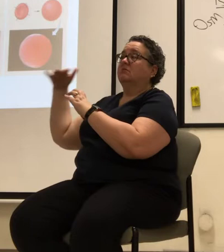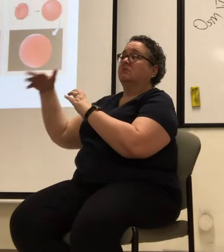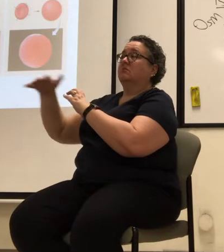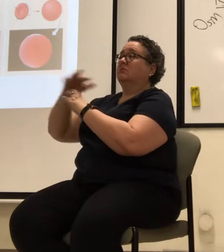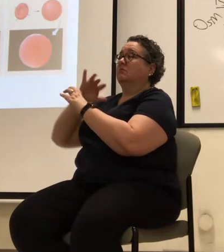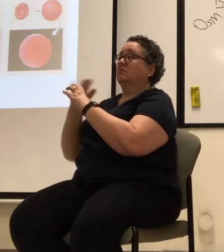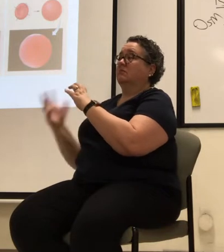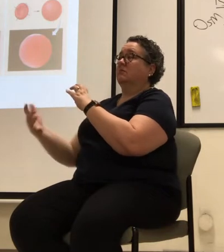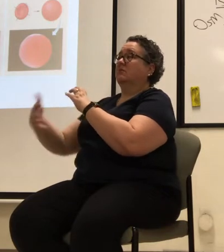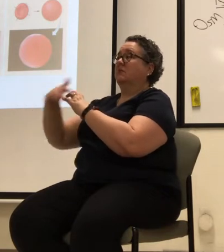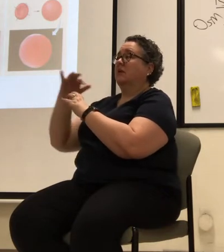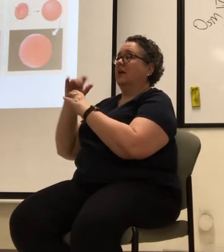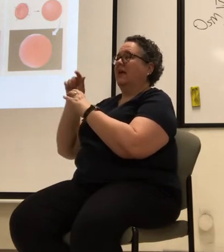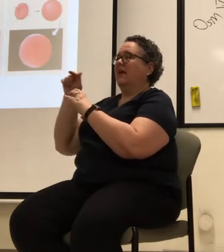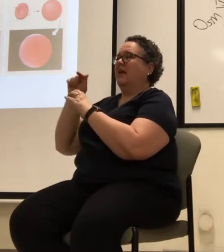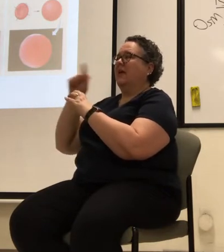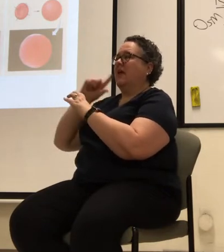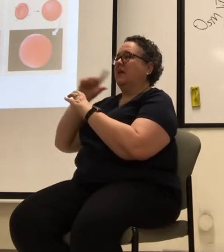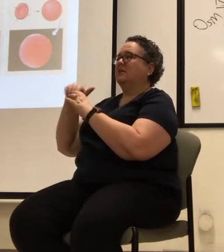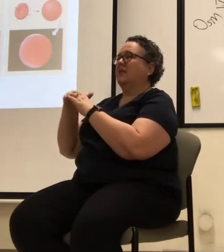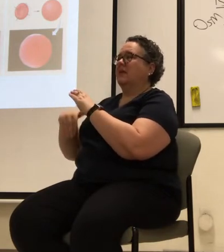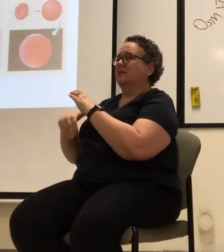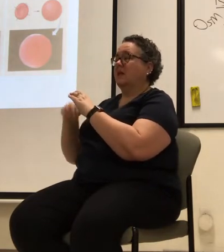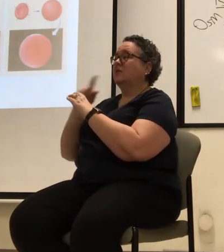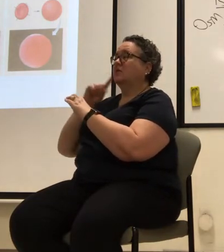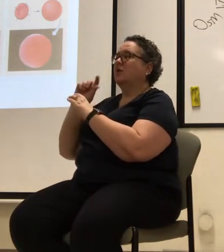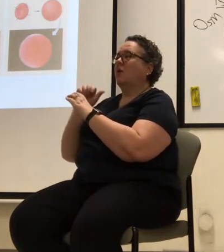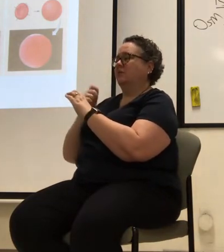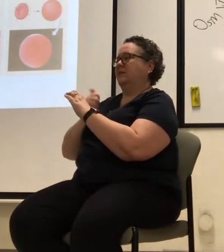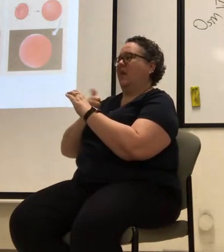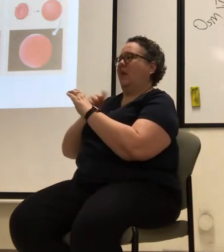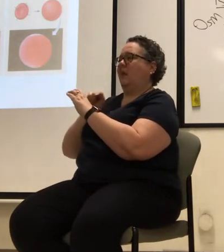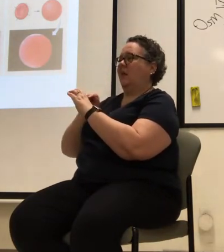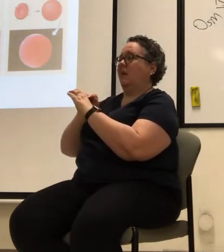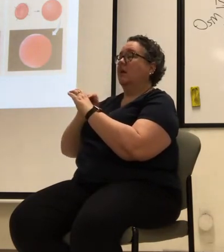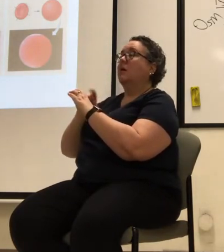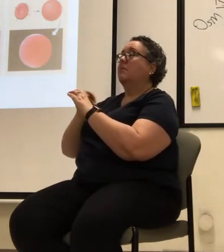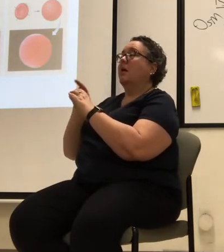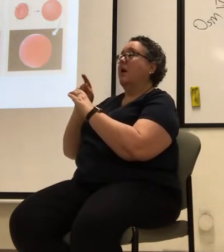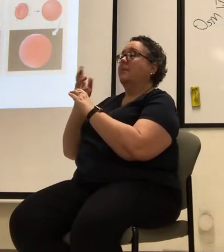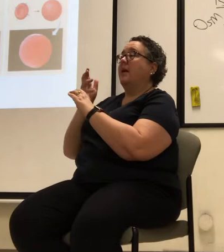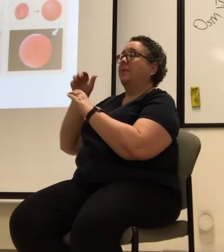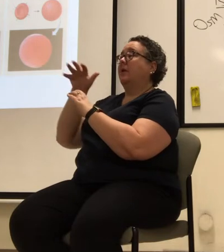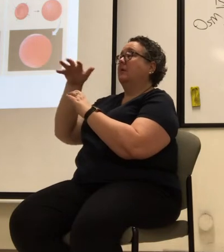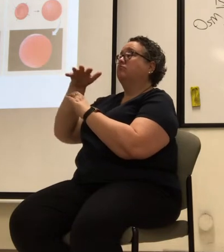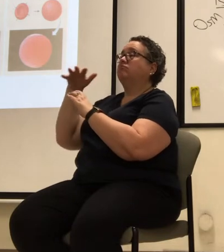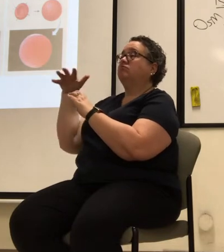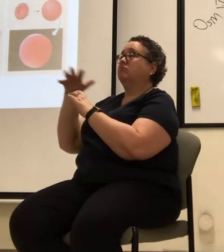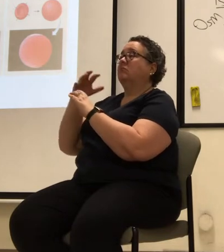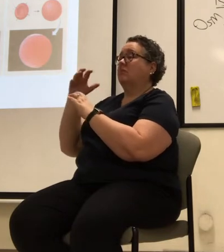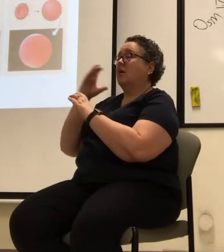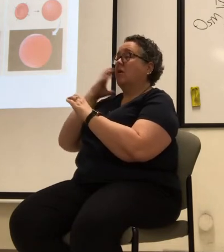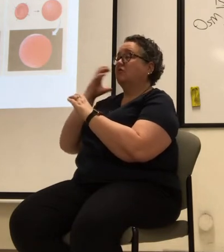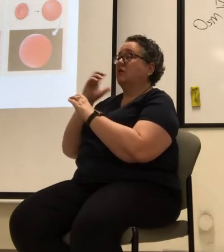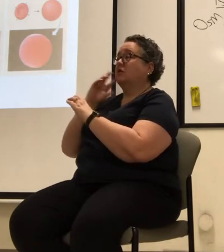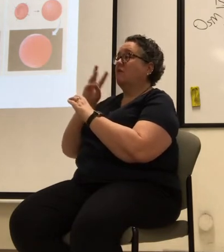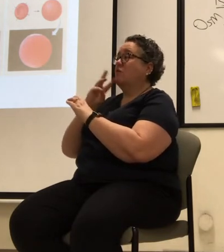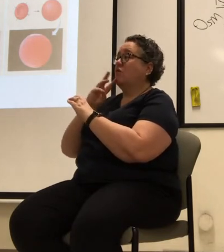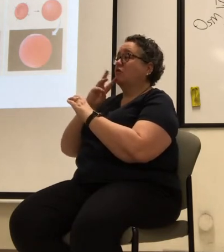concentration. So just keep it 10, keep it easy. But then maybe the concentration of water